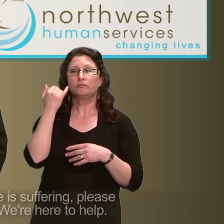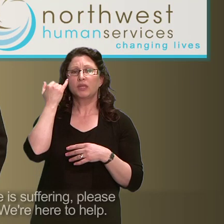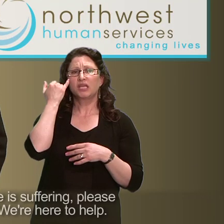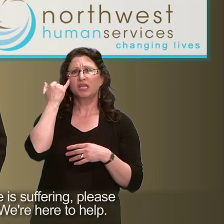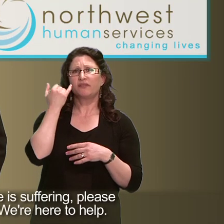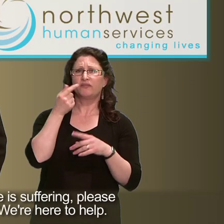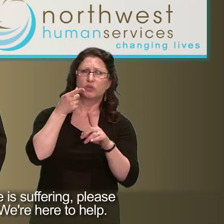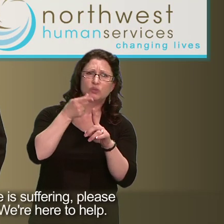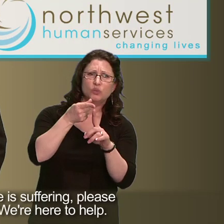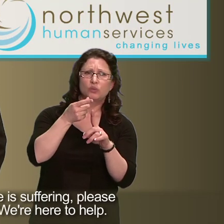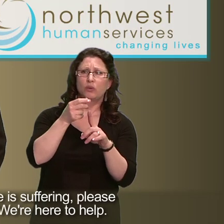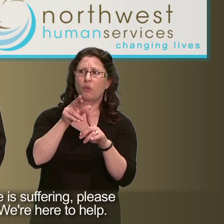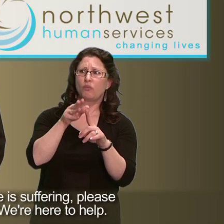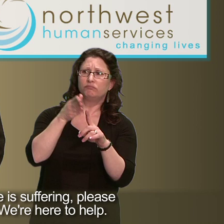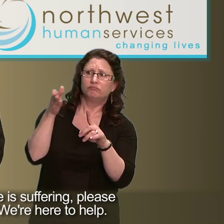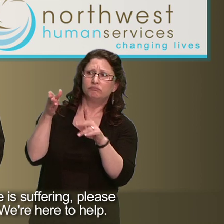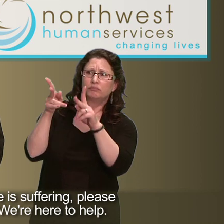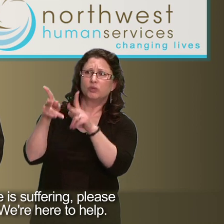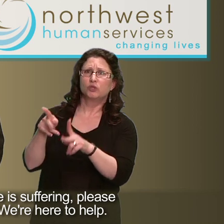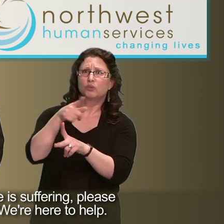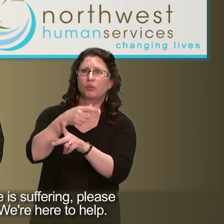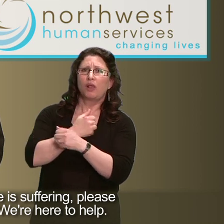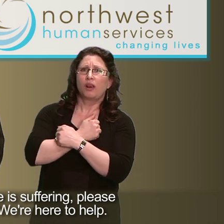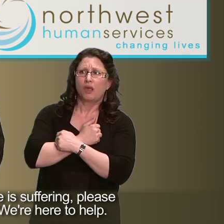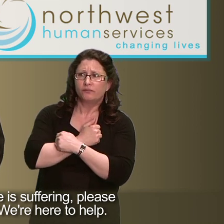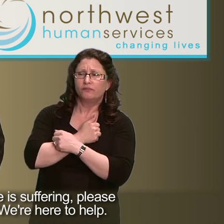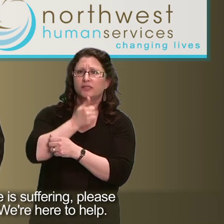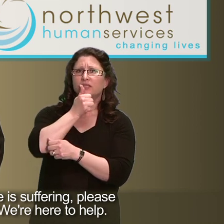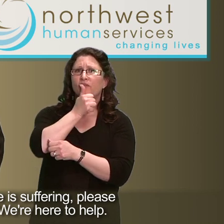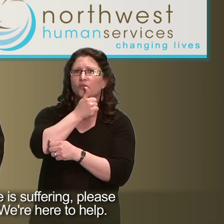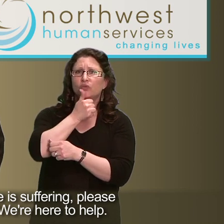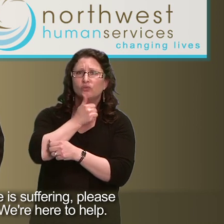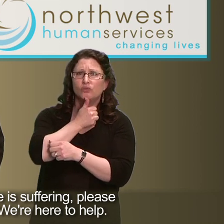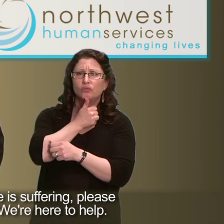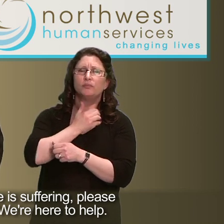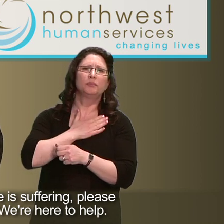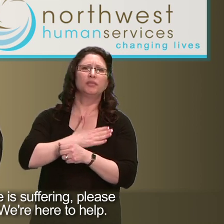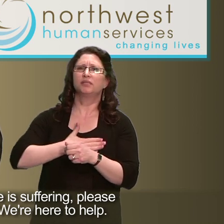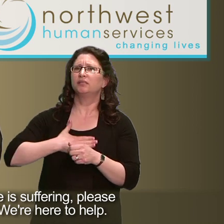If you or a loved one is suffering, please do not wait to call. We're here to help.